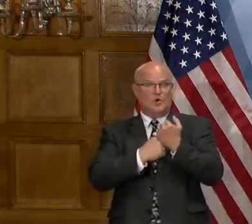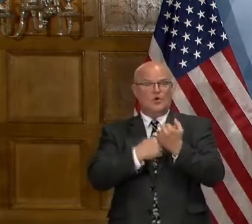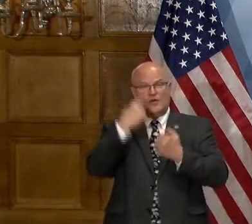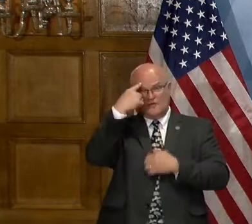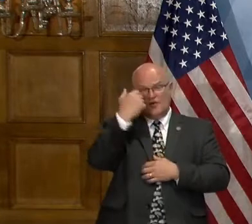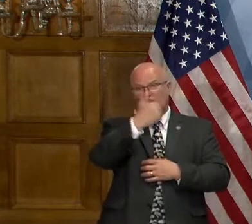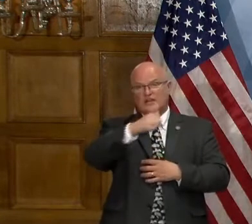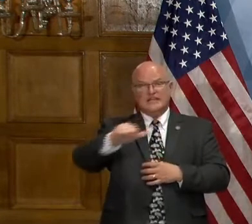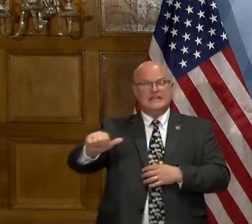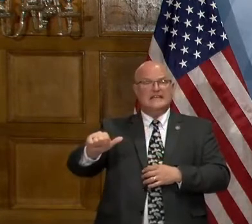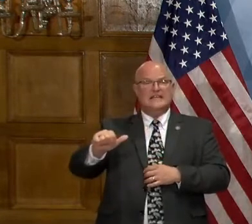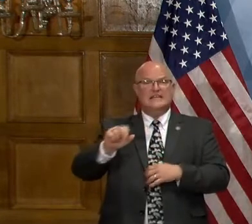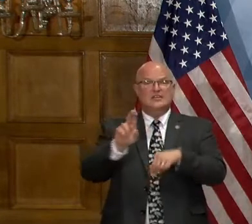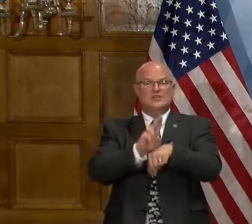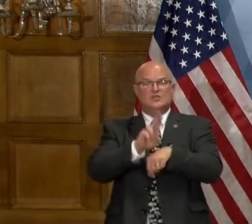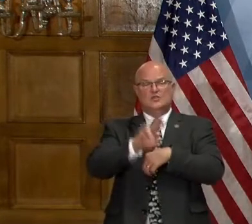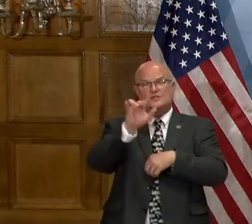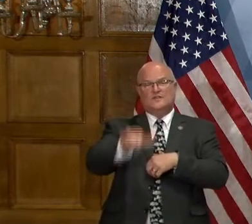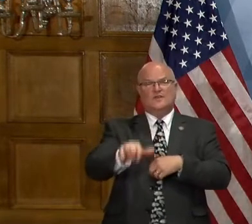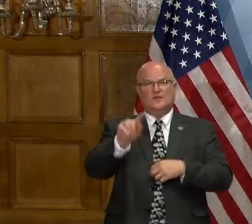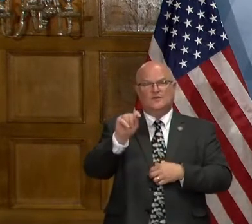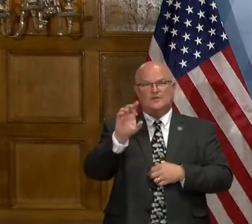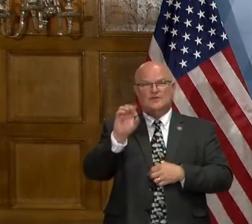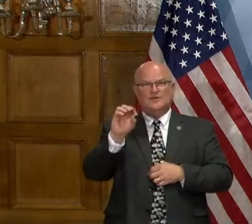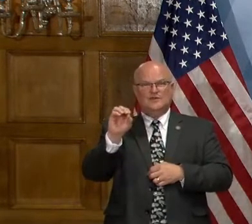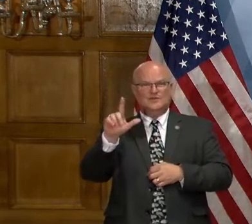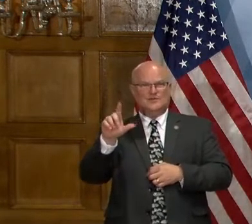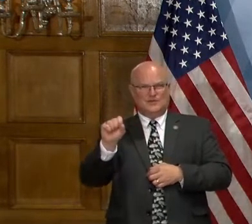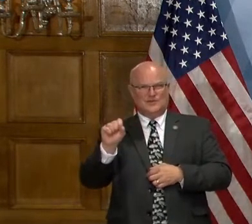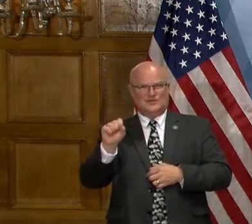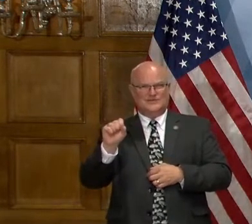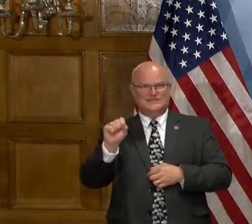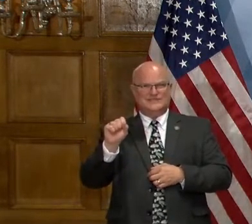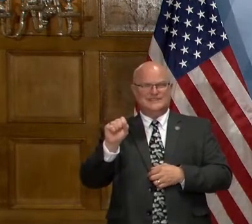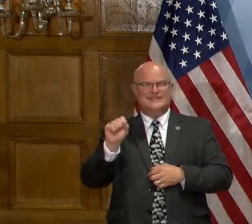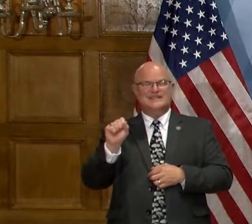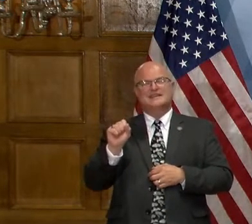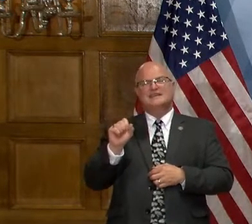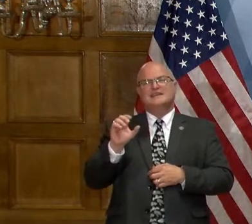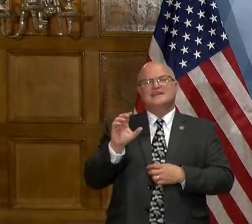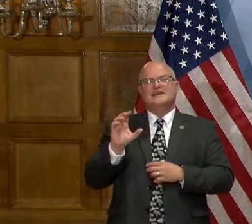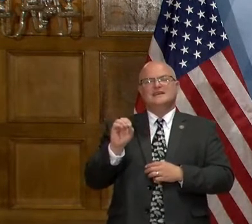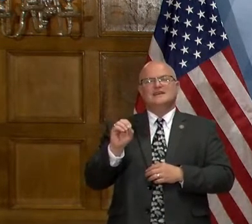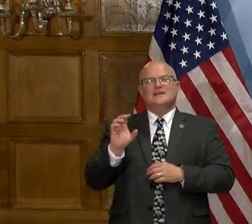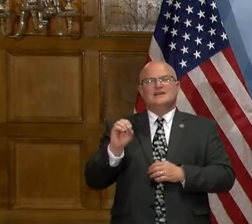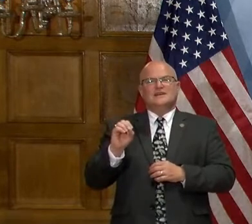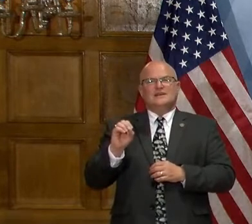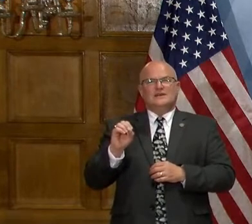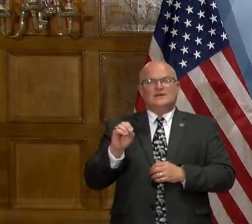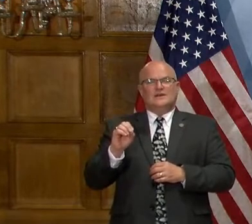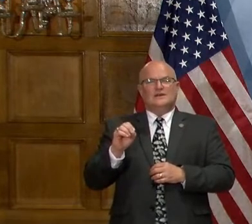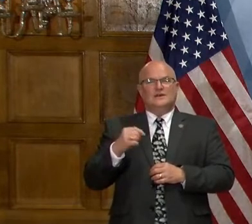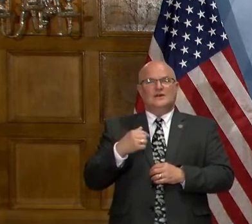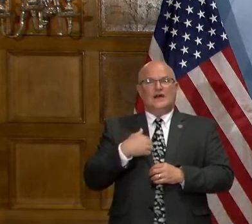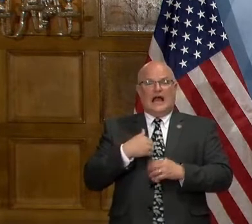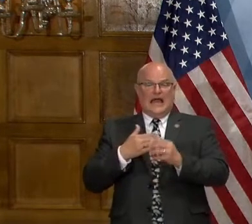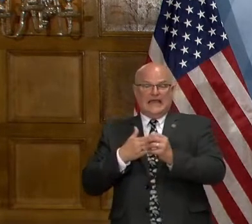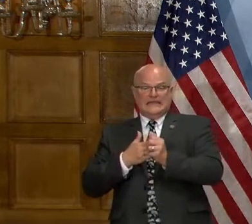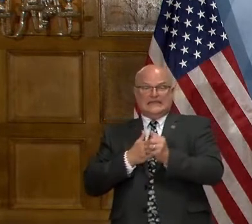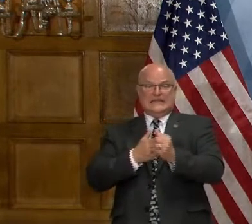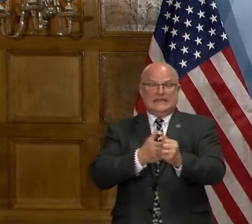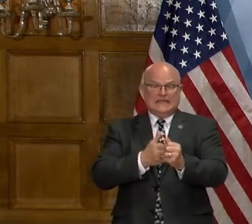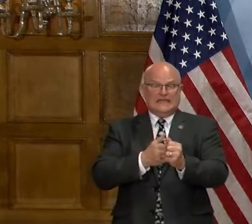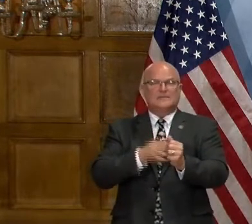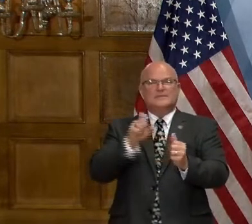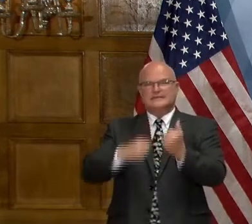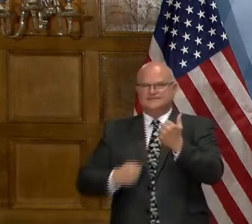for any use of those tools. And so it's, you know, I lead, but I also have to have